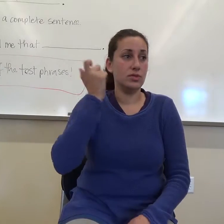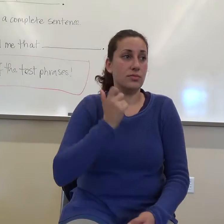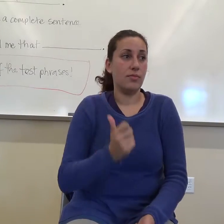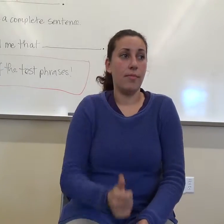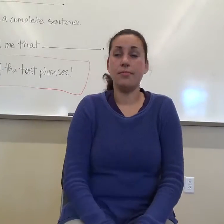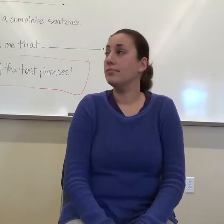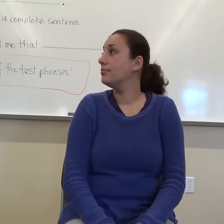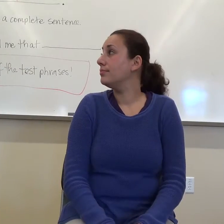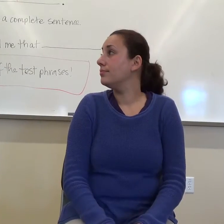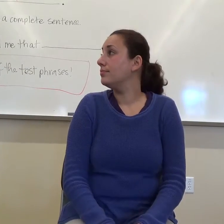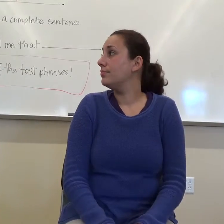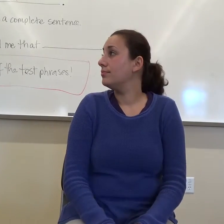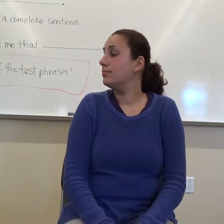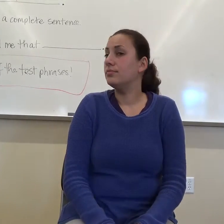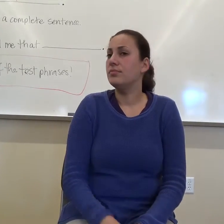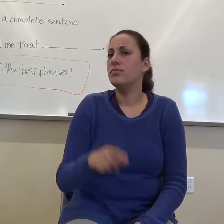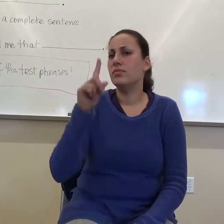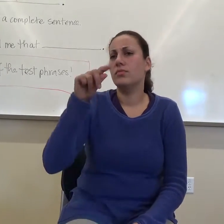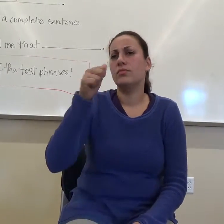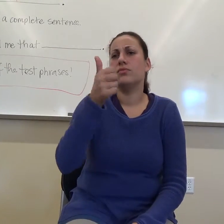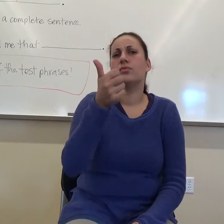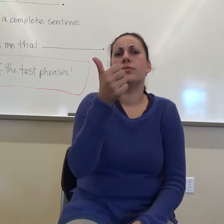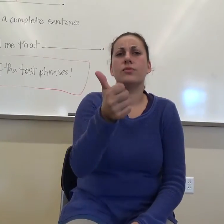So again, ask yourself, what is that of this stuff?